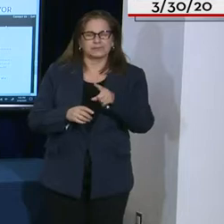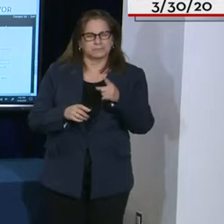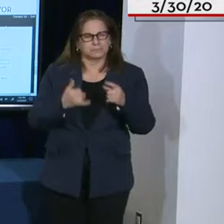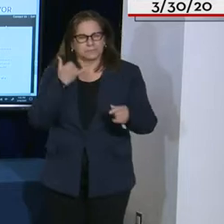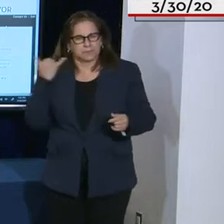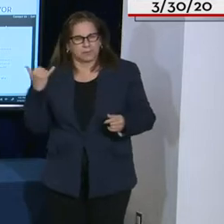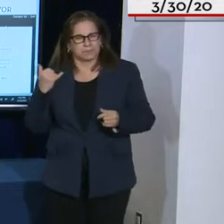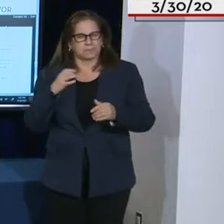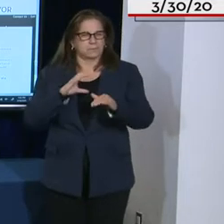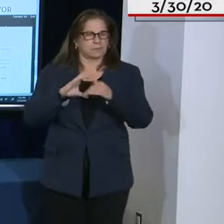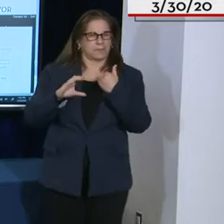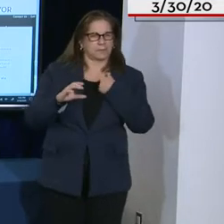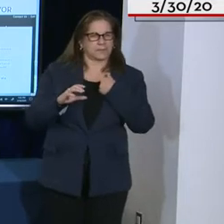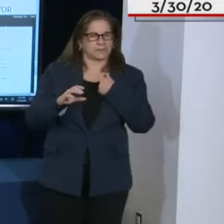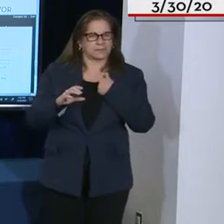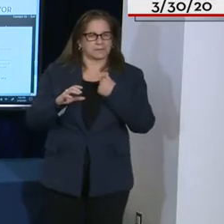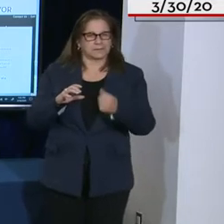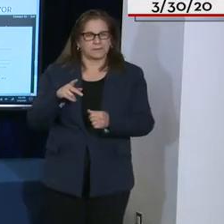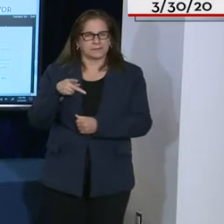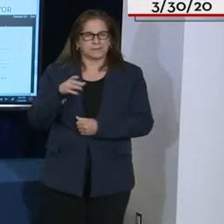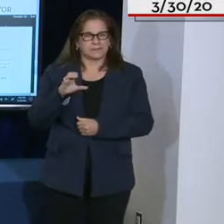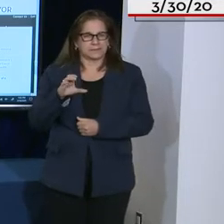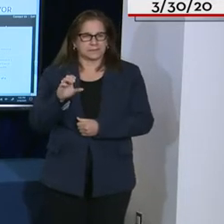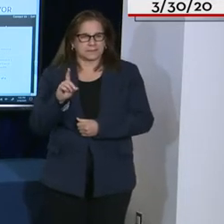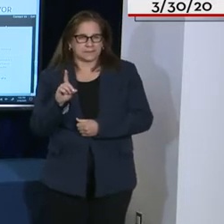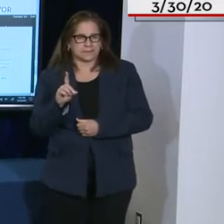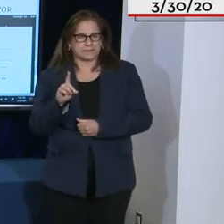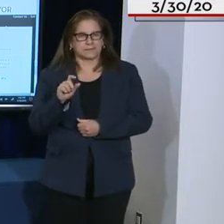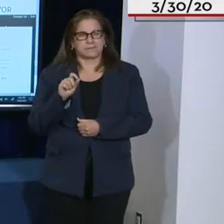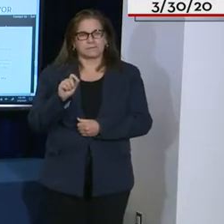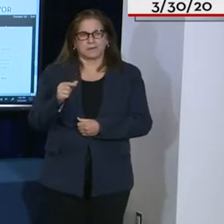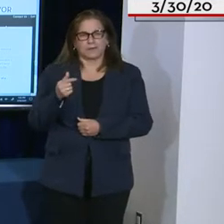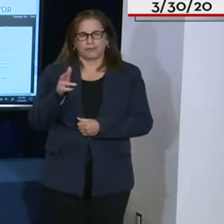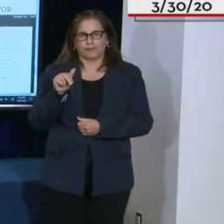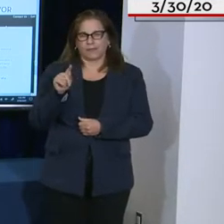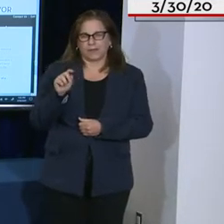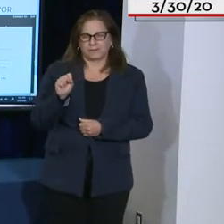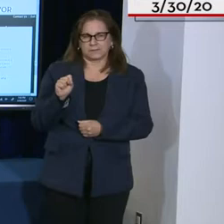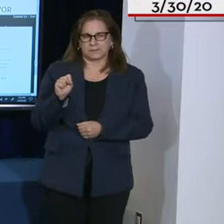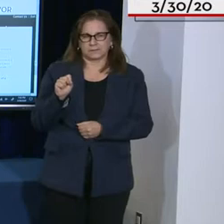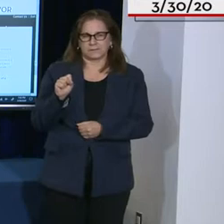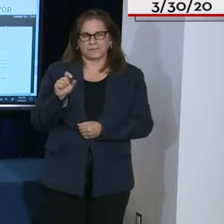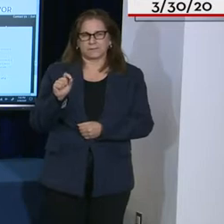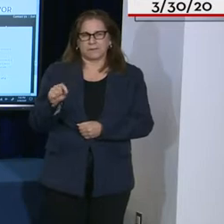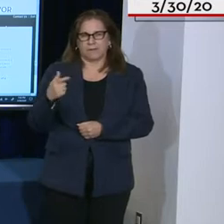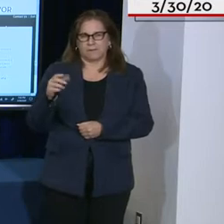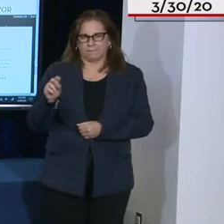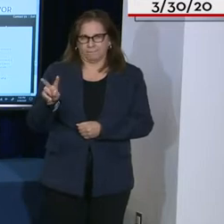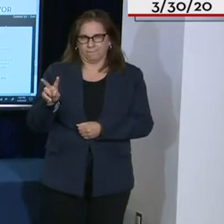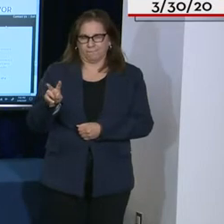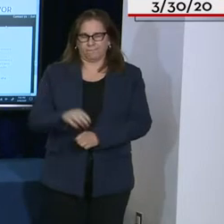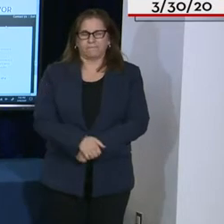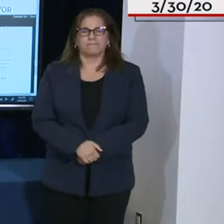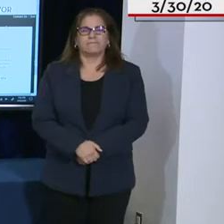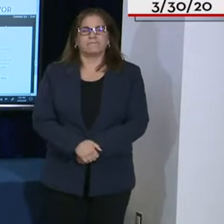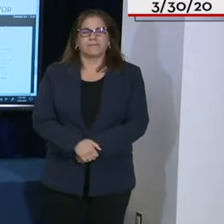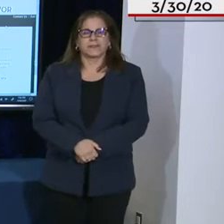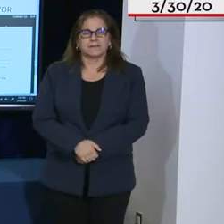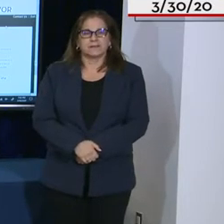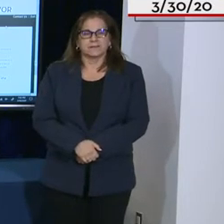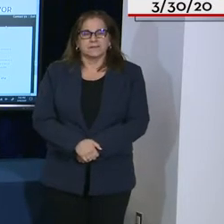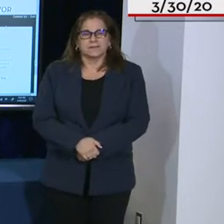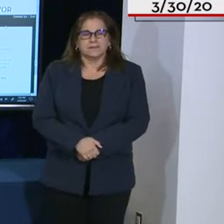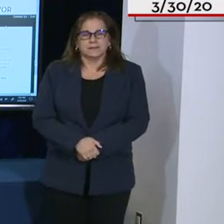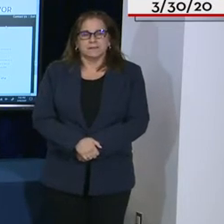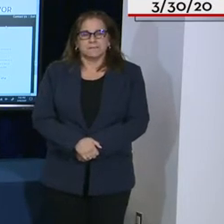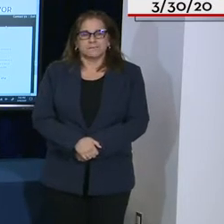demped.grants@dc.gov as well. So with that, I'd like to go ahead and open up the line for questions. If you would like to ask a question, please press 0 so we can